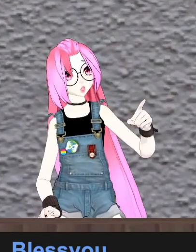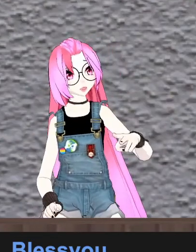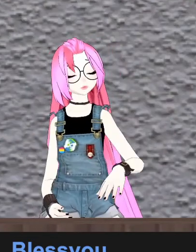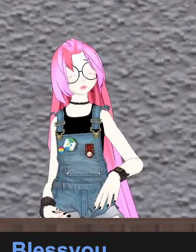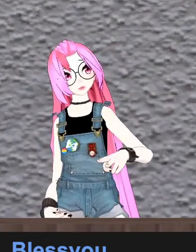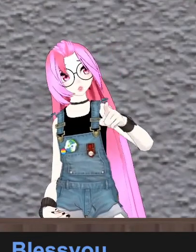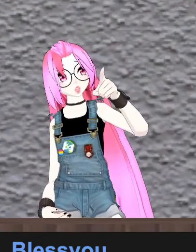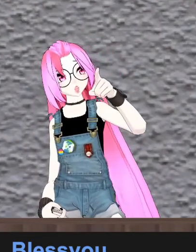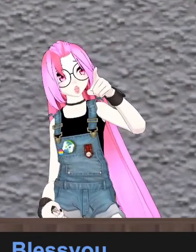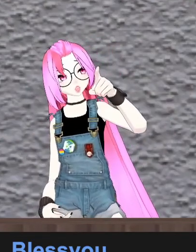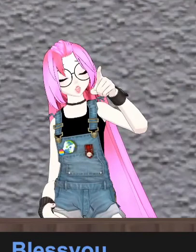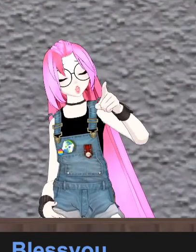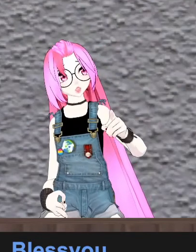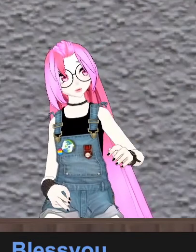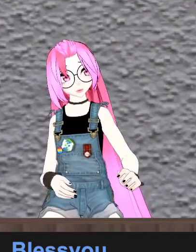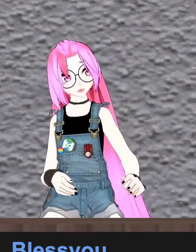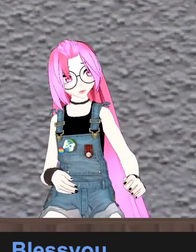yeah, did you have a question too, Don?